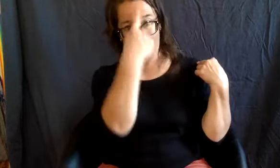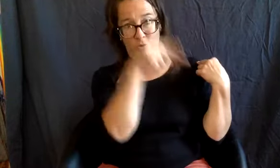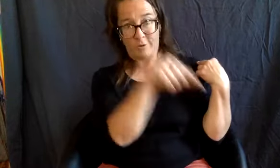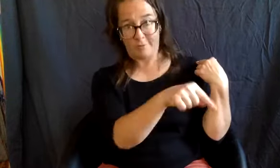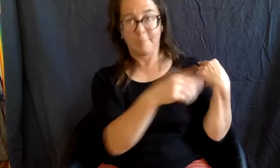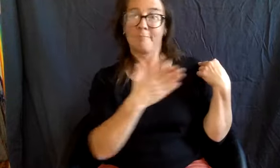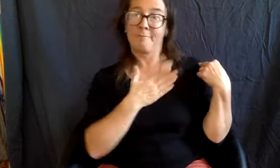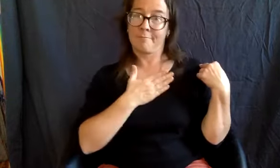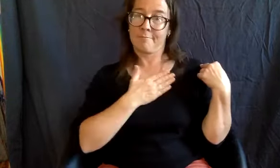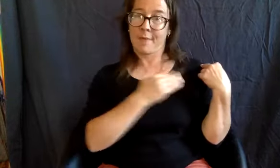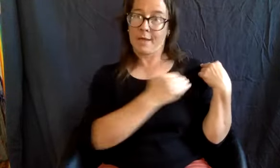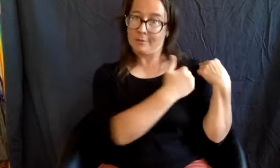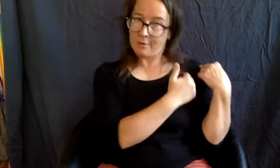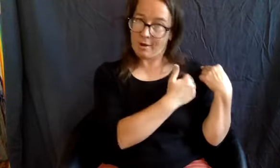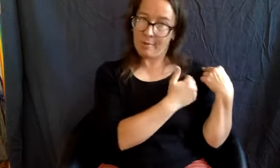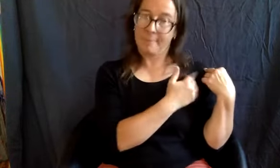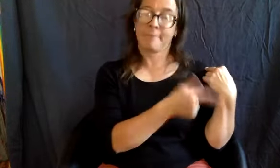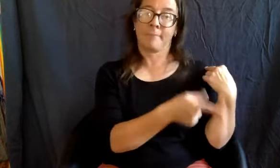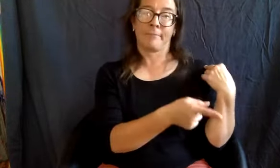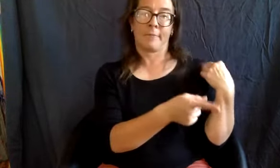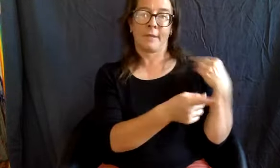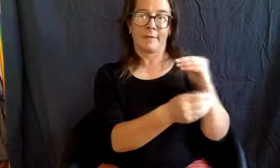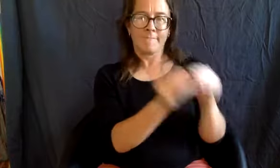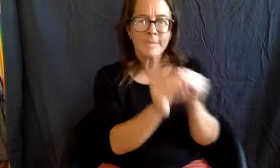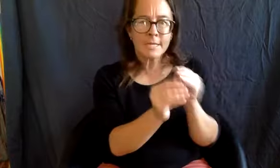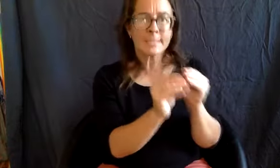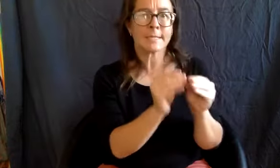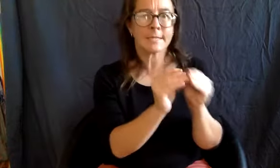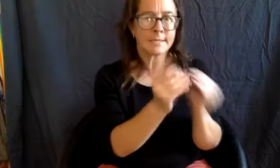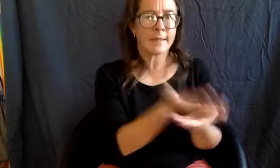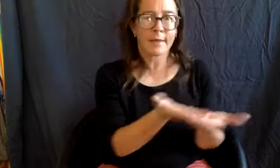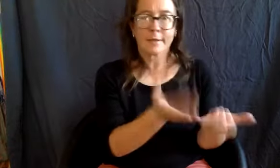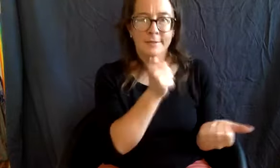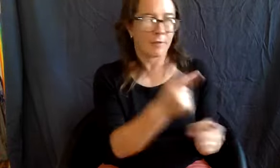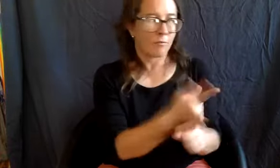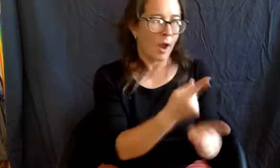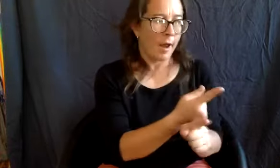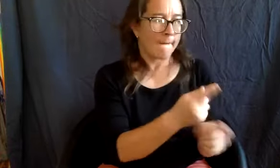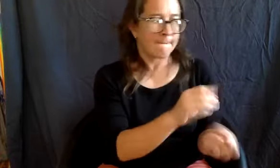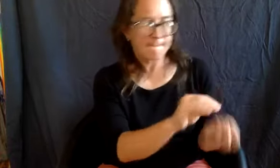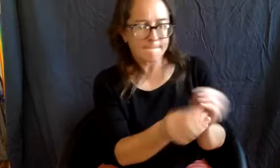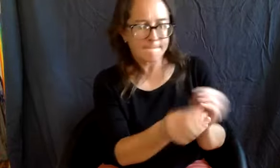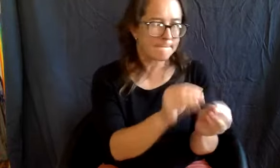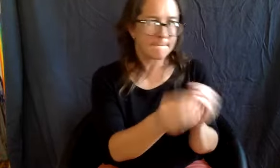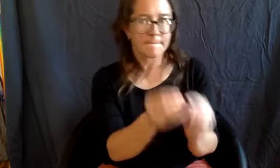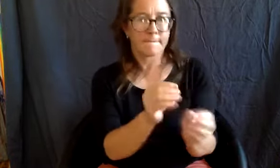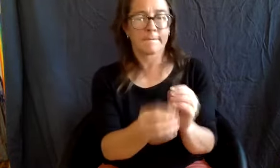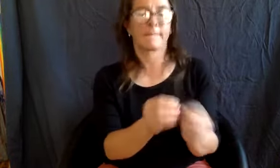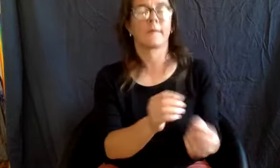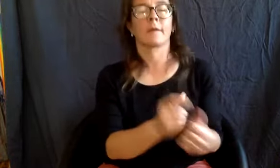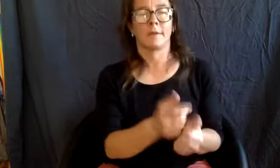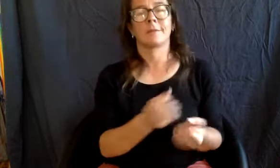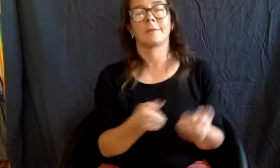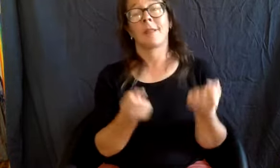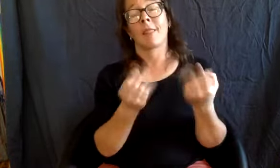like I can fix this, because it was one thing when it was my dad, I was the little kid, that was a different situation. It was another thing when it was my husband